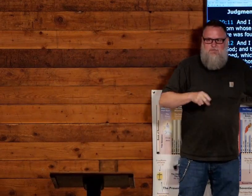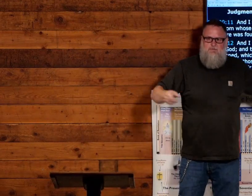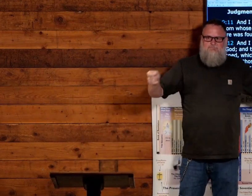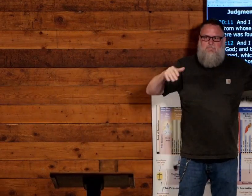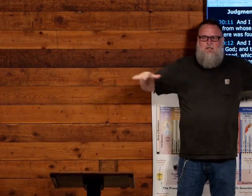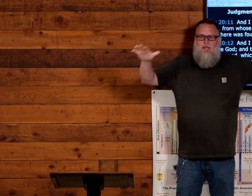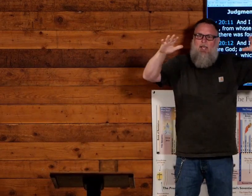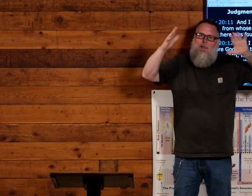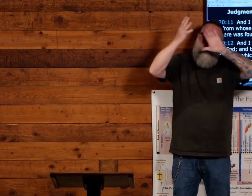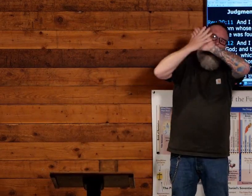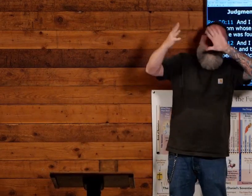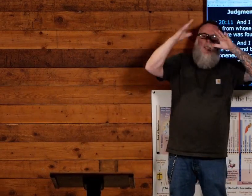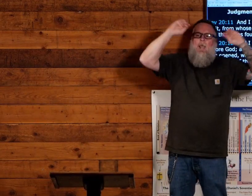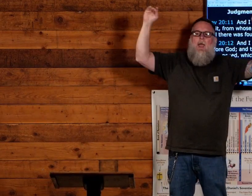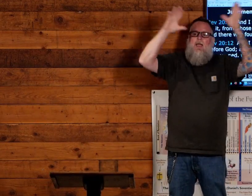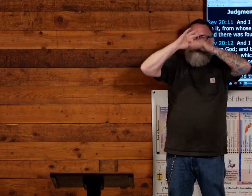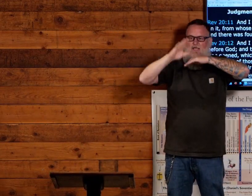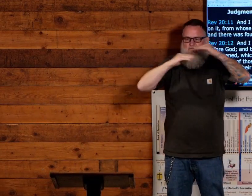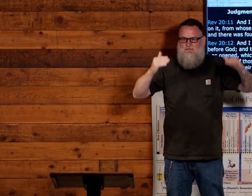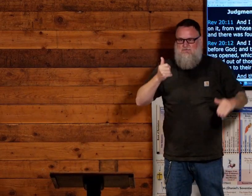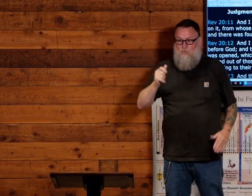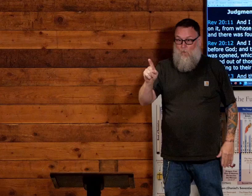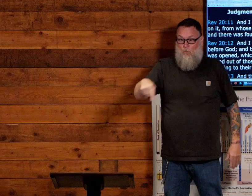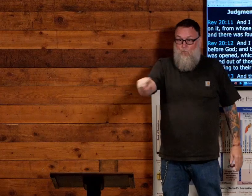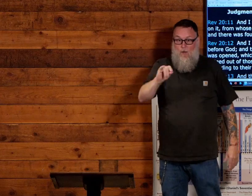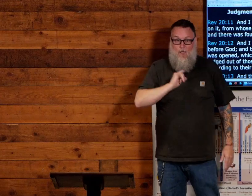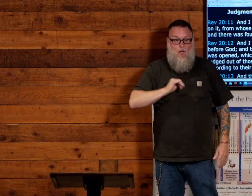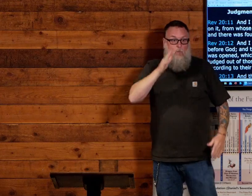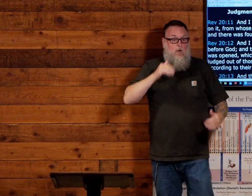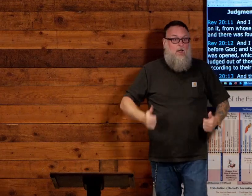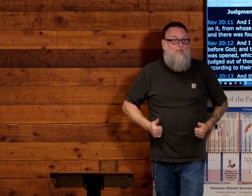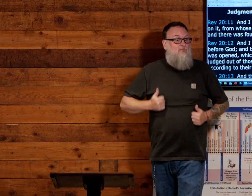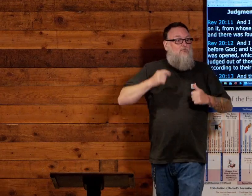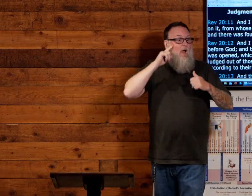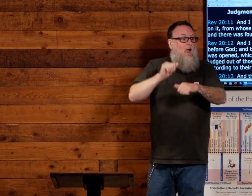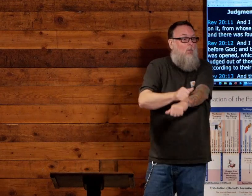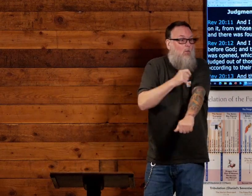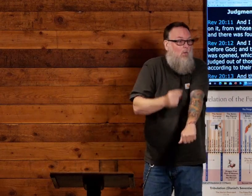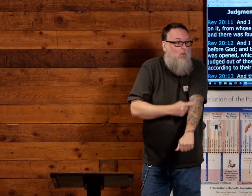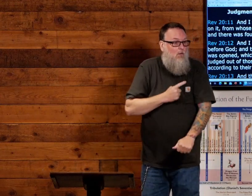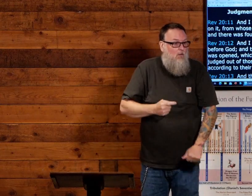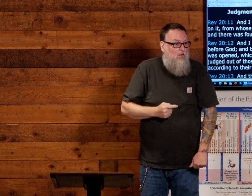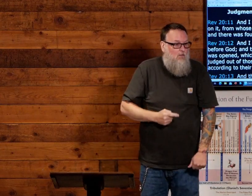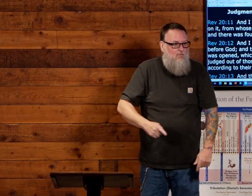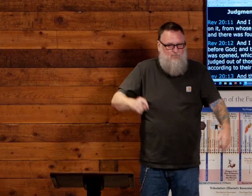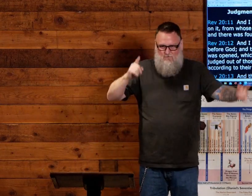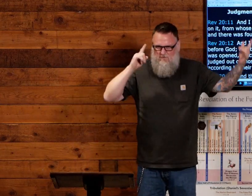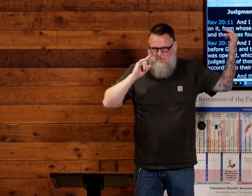And he'll be on that throne one day in the future there, in heaven, where you and I will live for